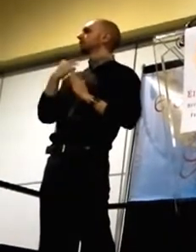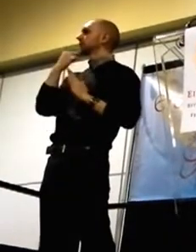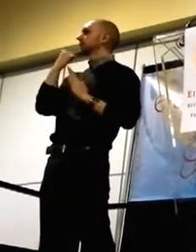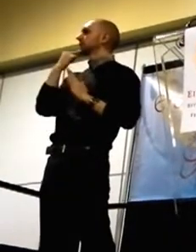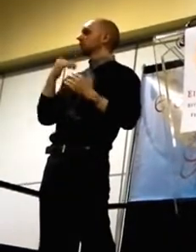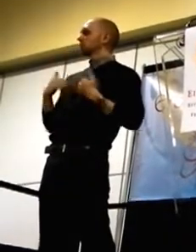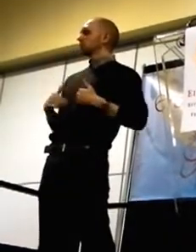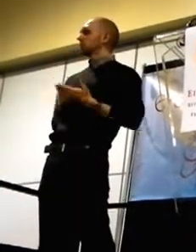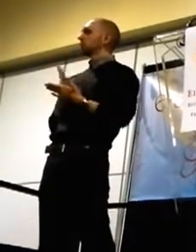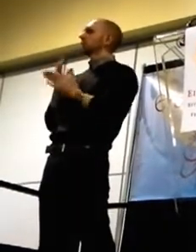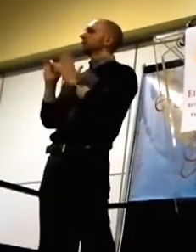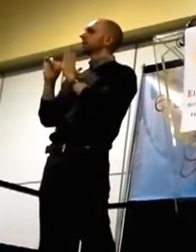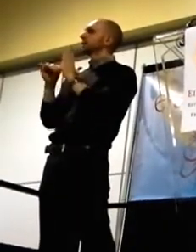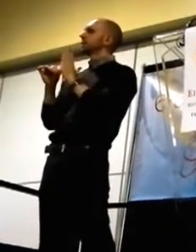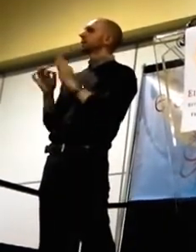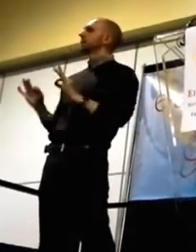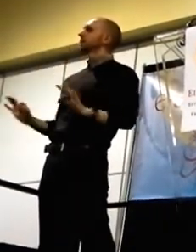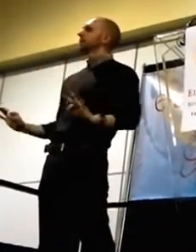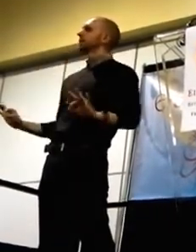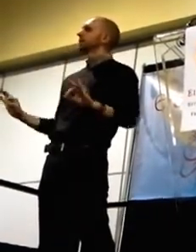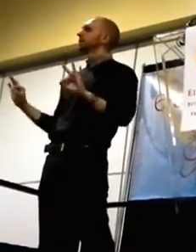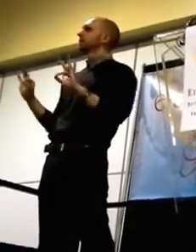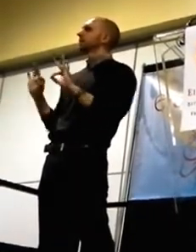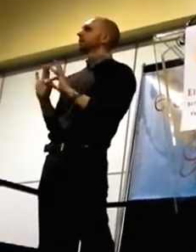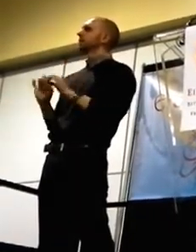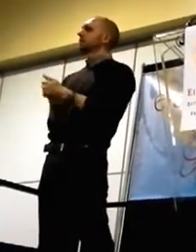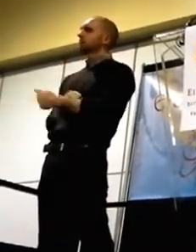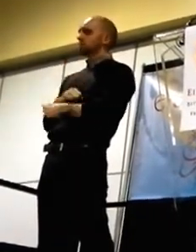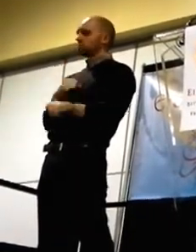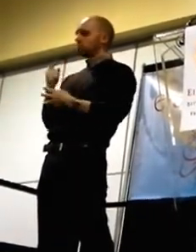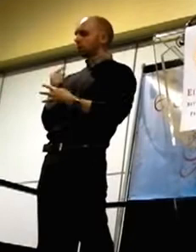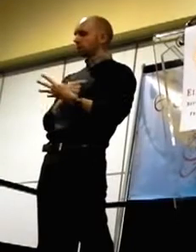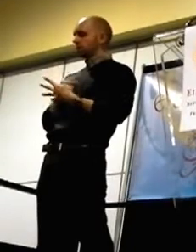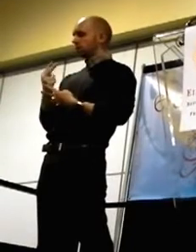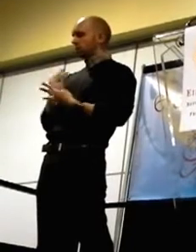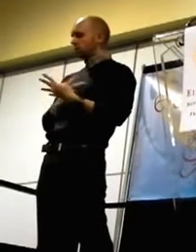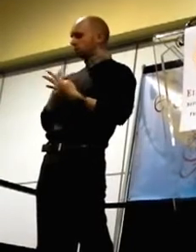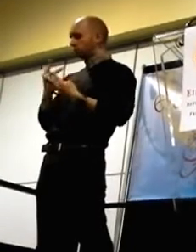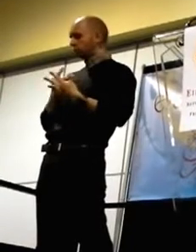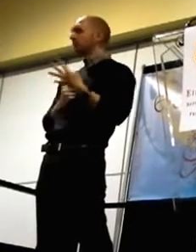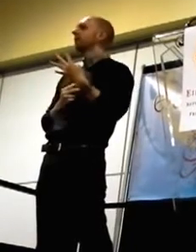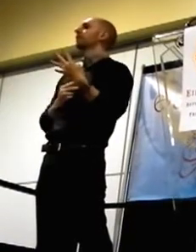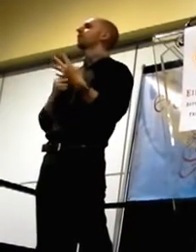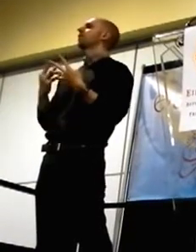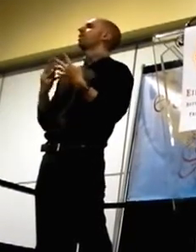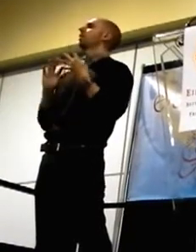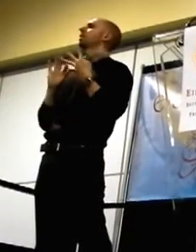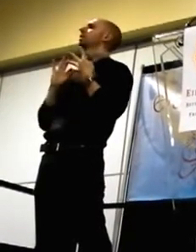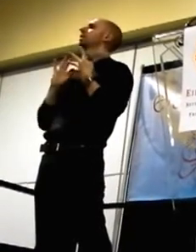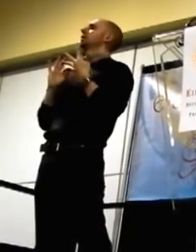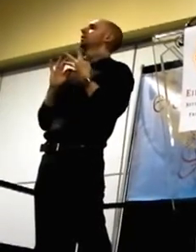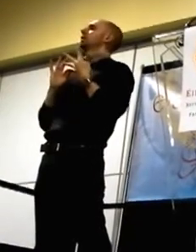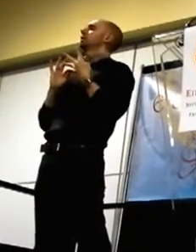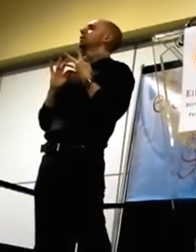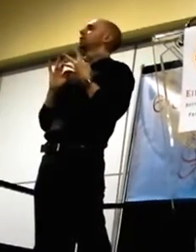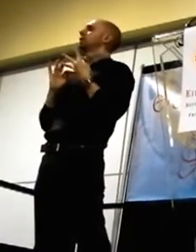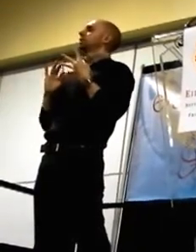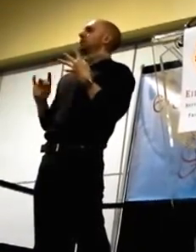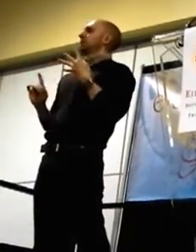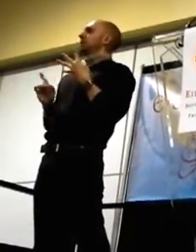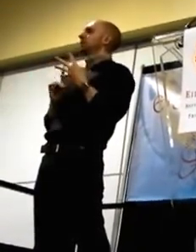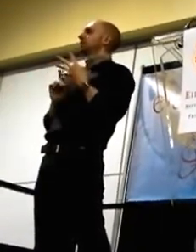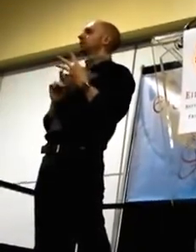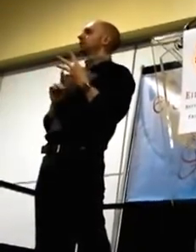relevant and very important as the other three, is the unity of Ummah. And we